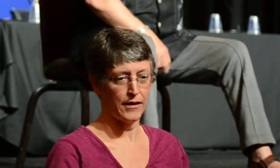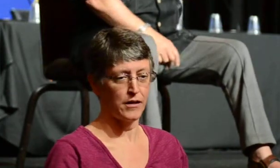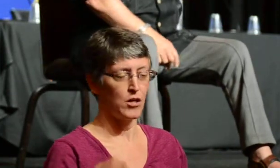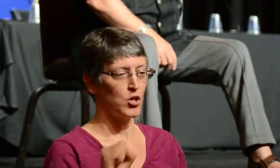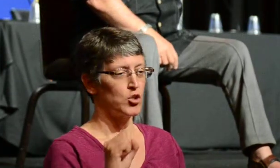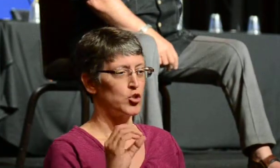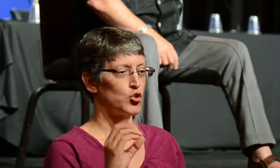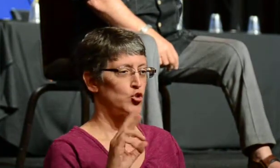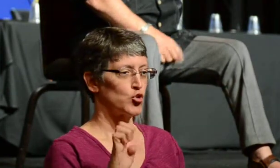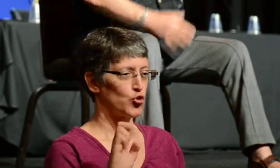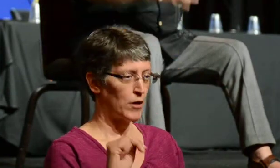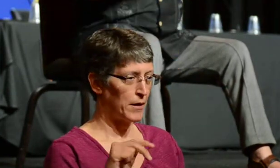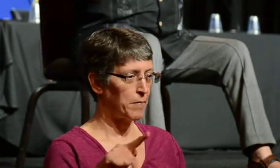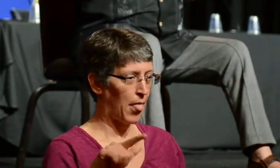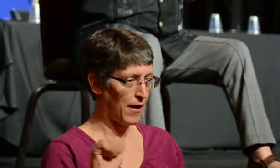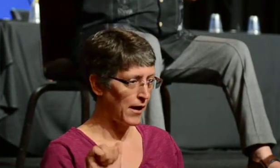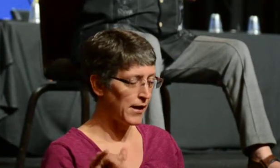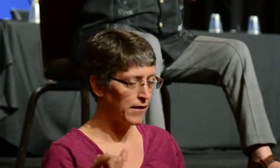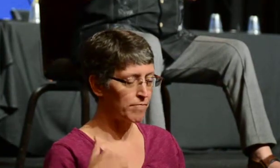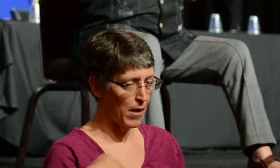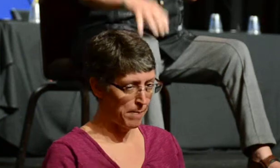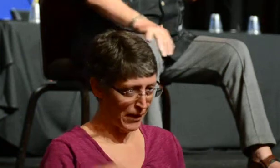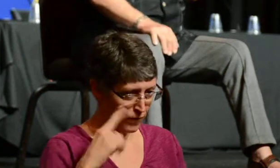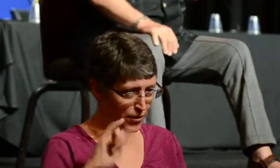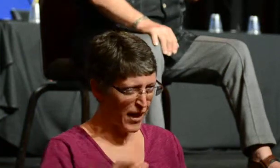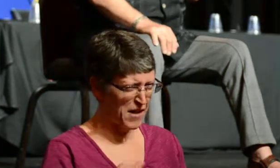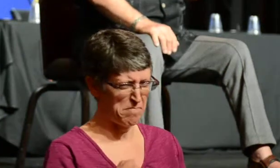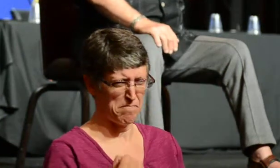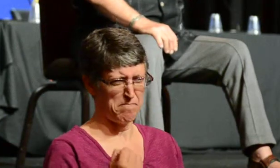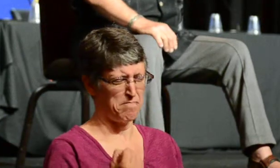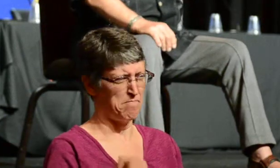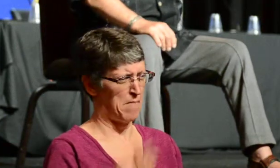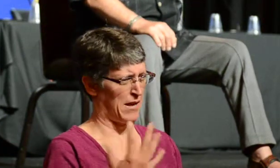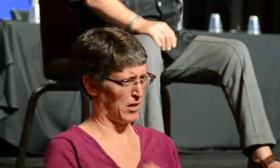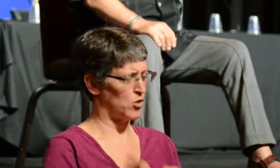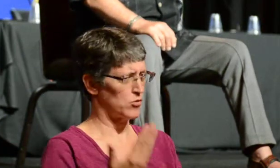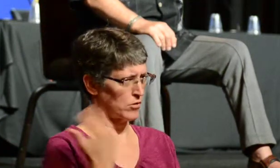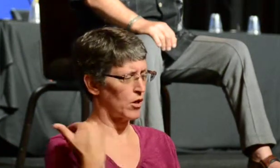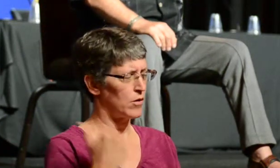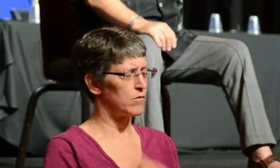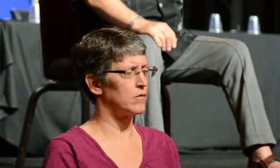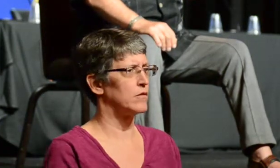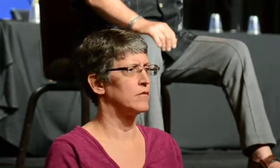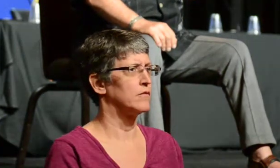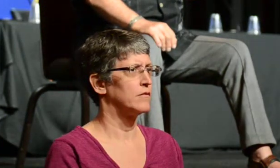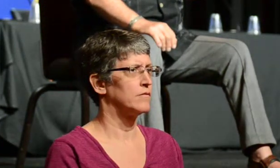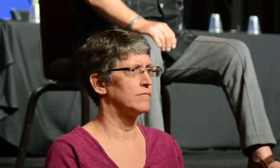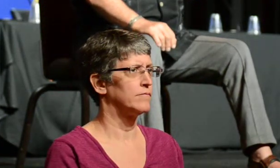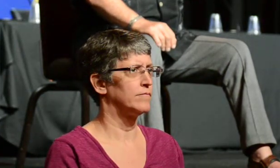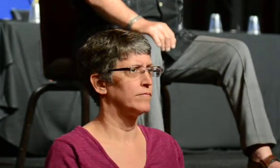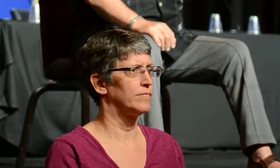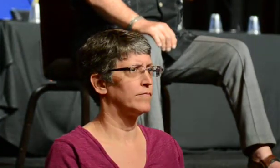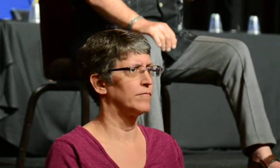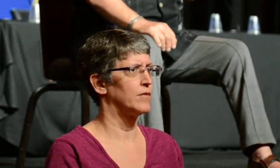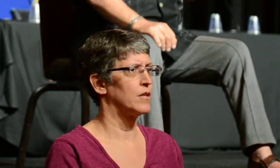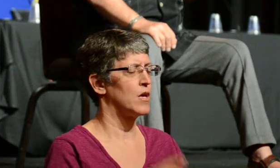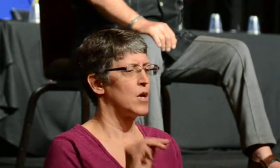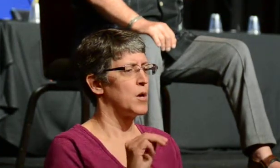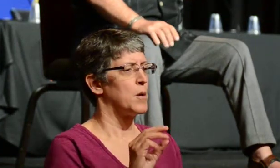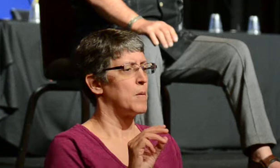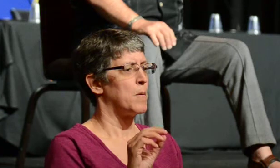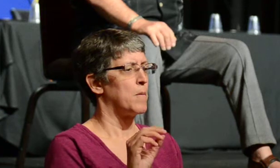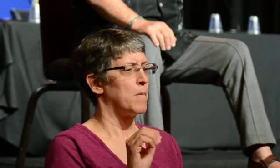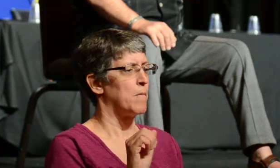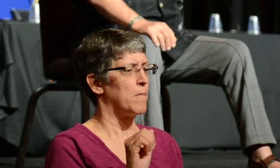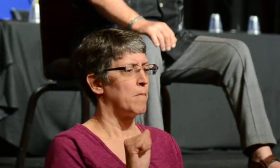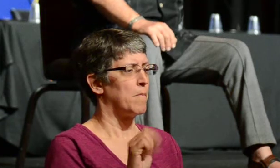screenplay and paid for the screenplay years and years ago. In fact, Maury Hurley,